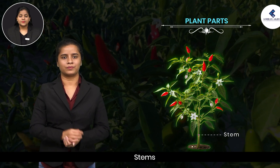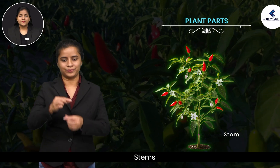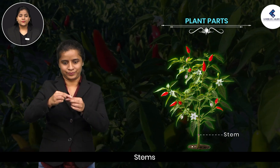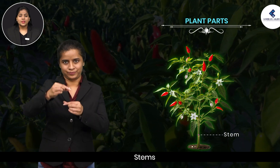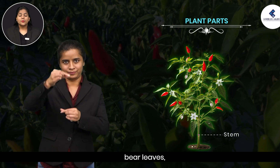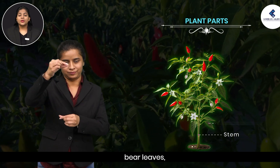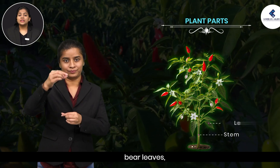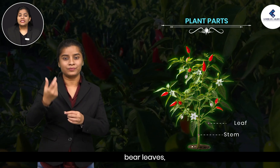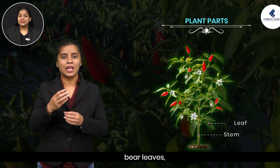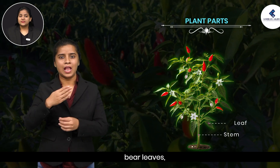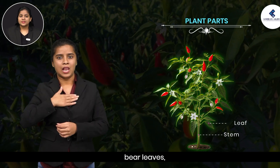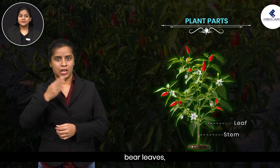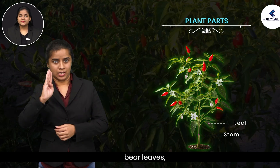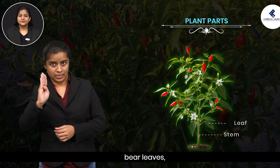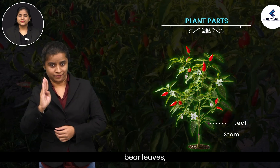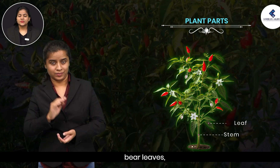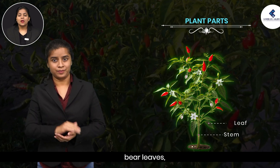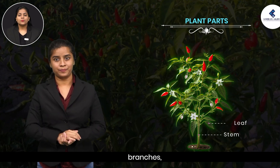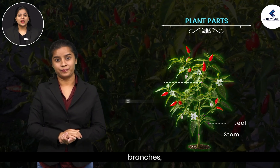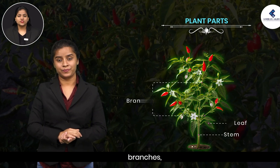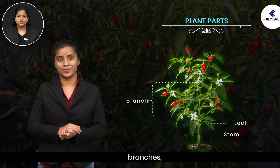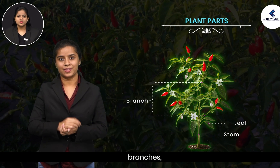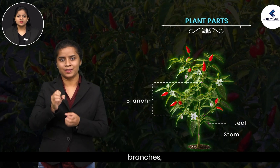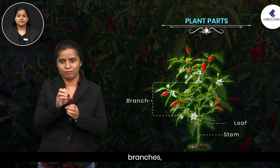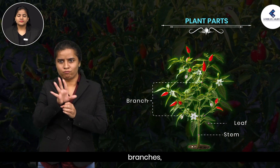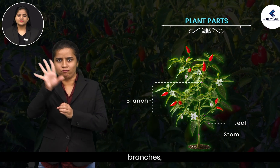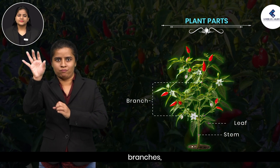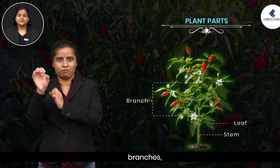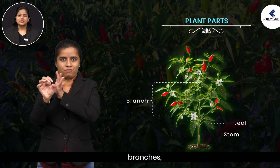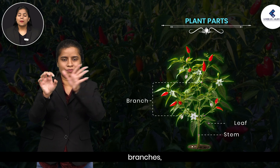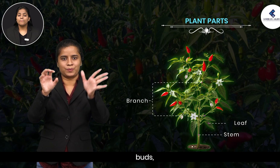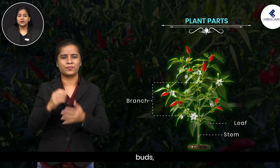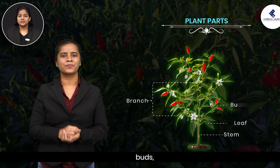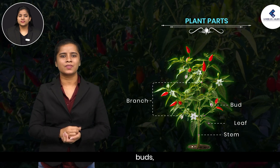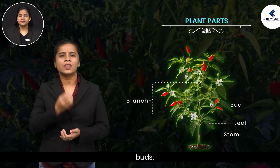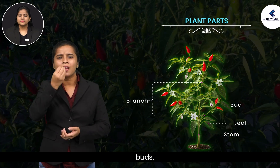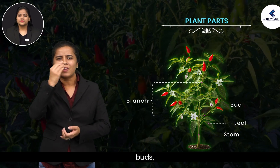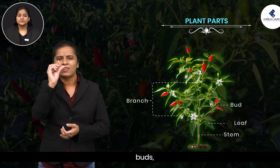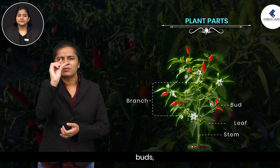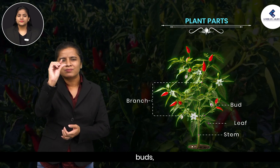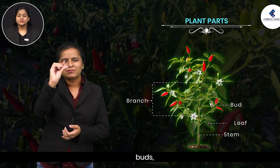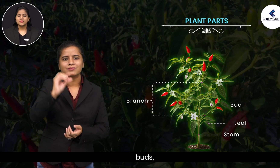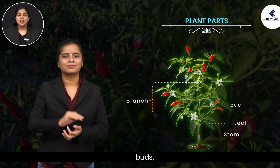Stems bear leaves, branches, buds,